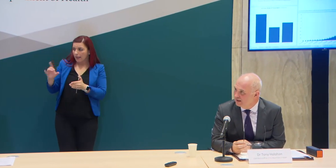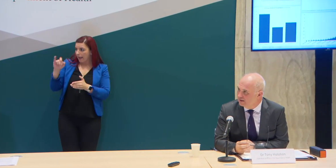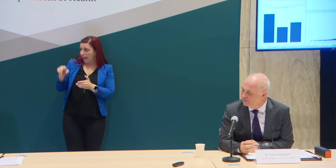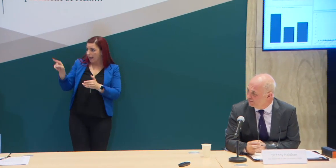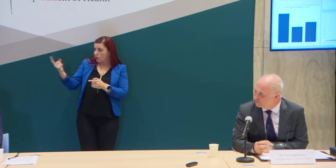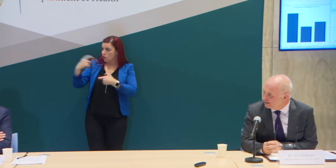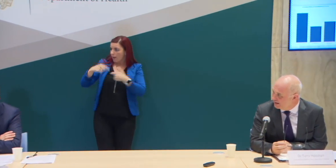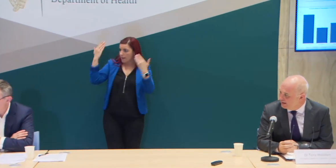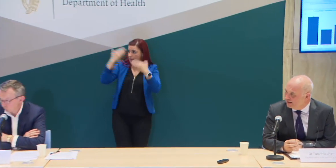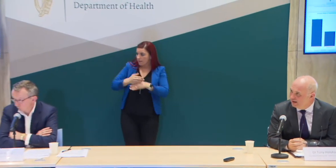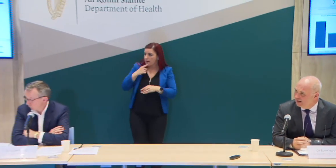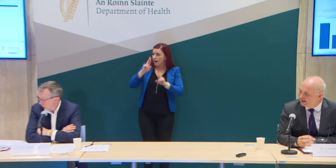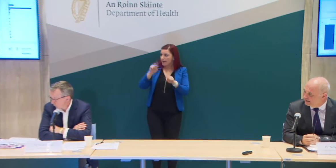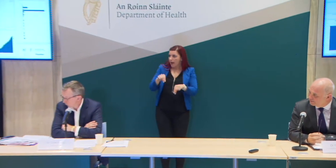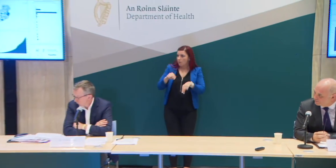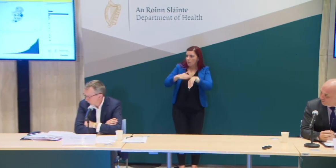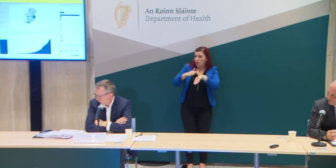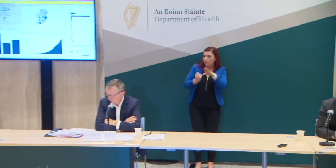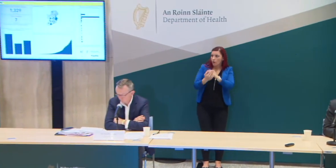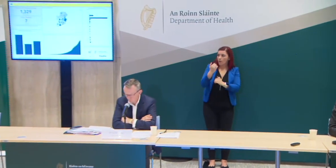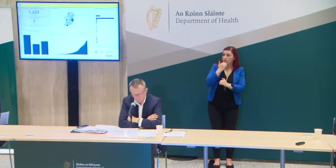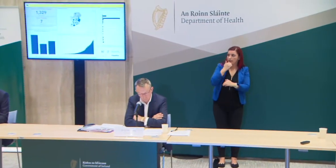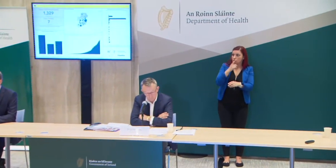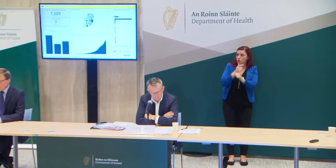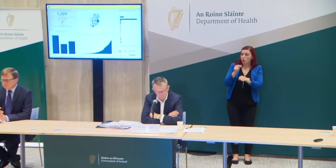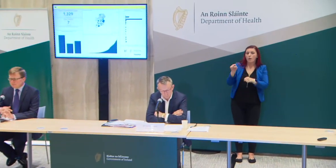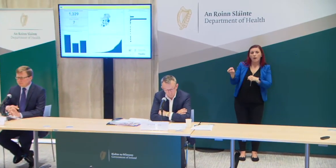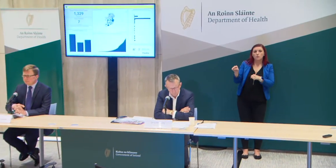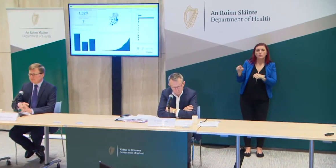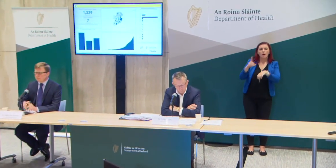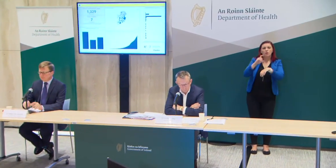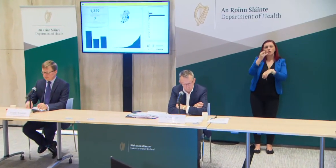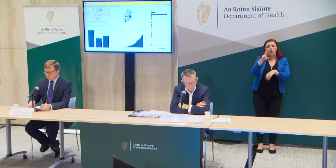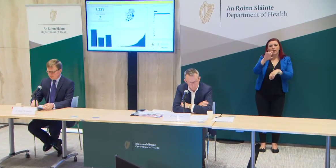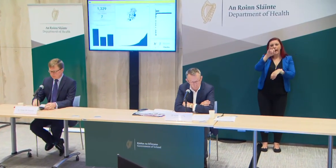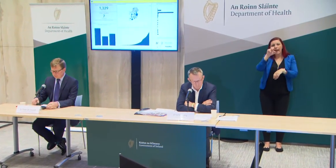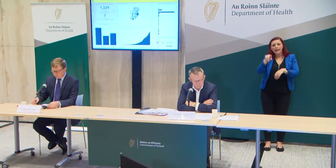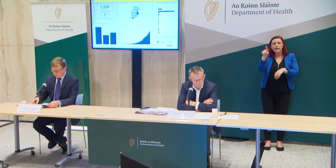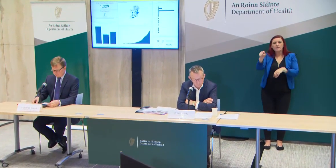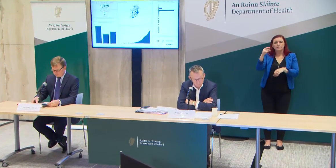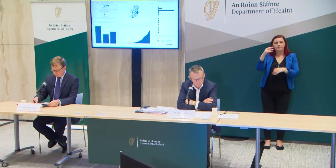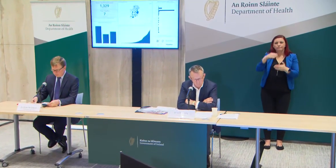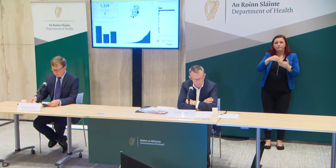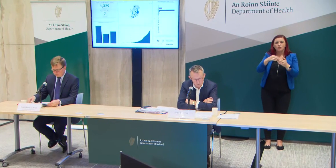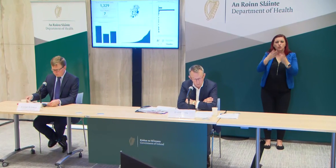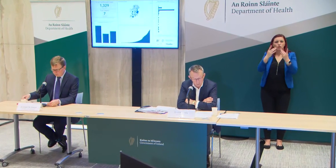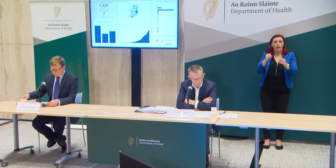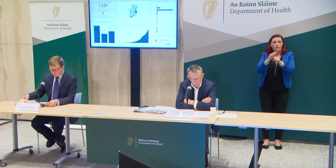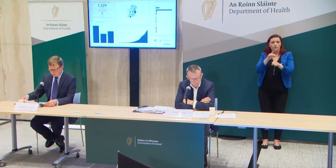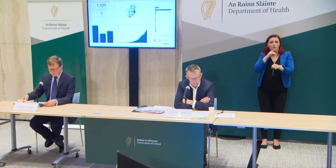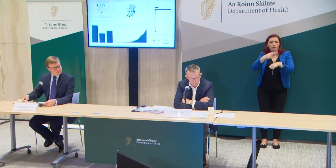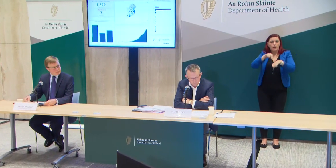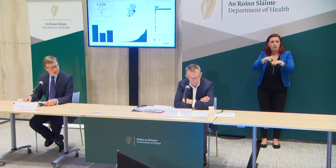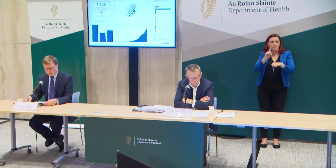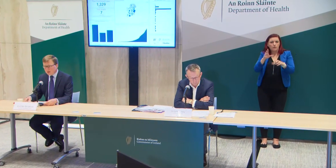evening to give us a little bit more detail as well as answers to that particular question. I might hand over to Killian if